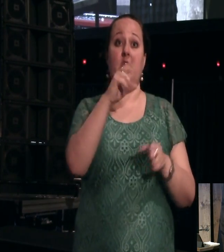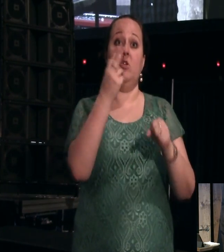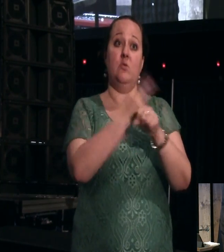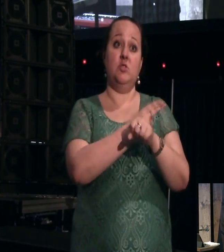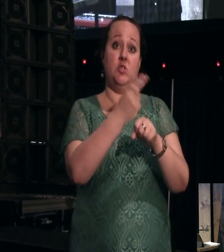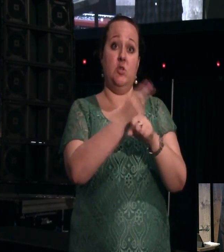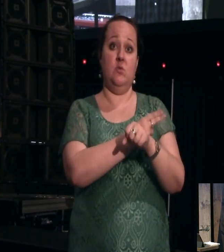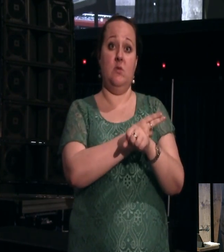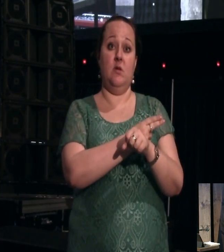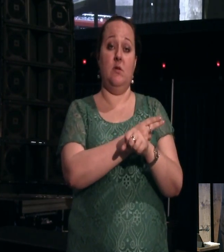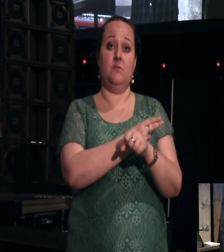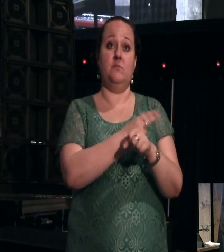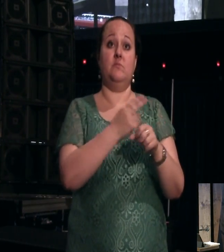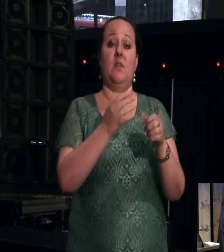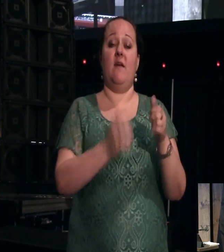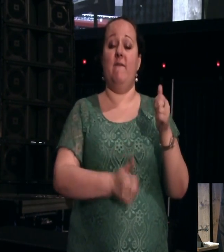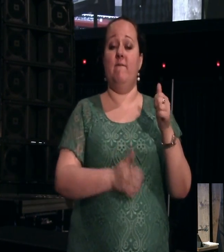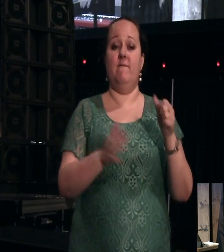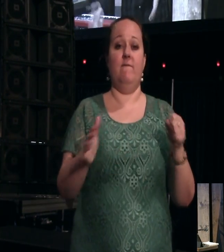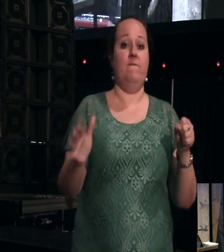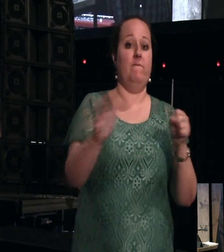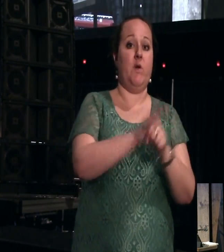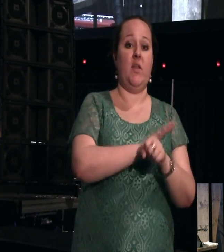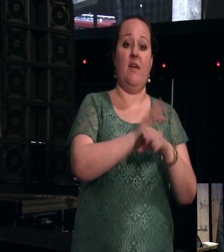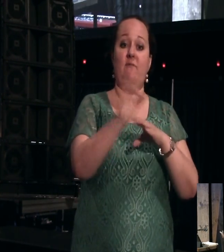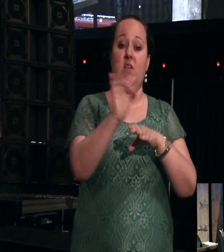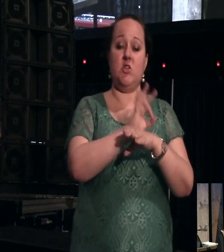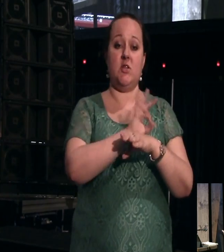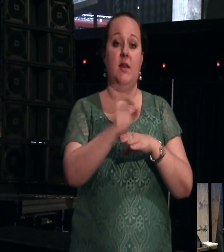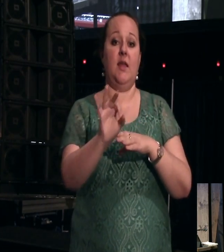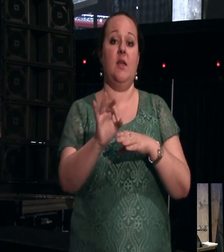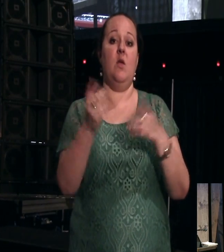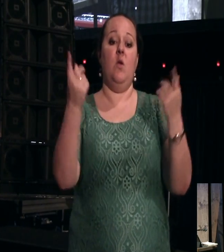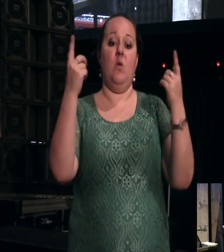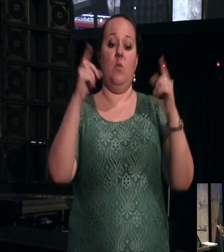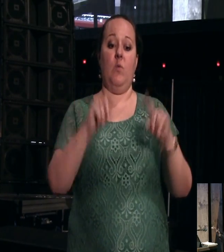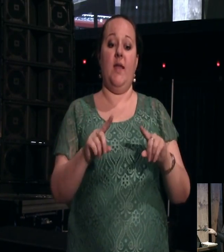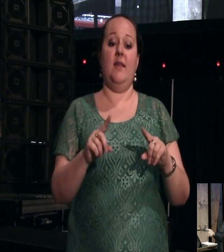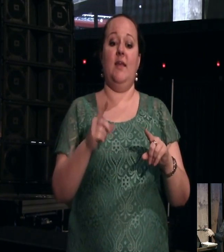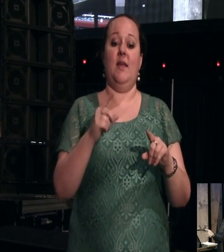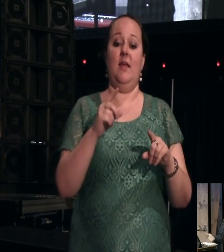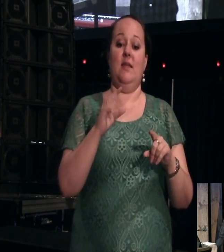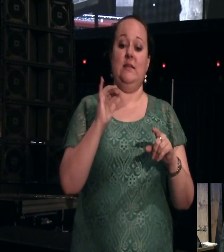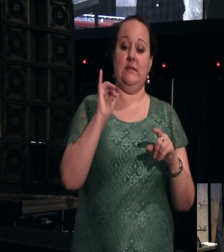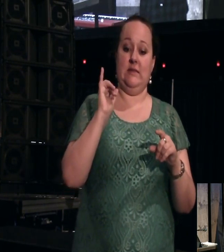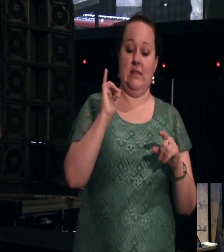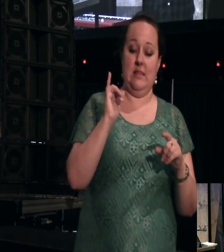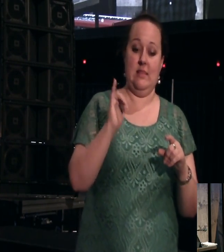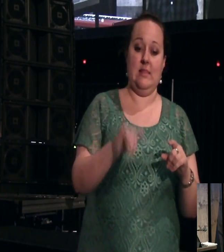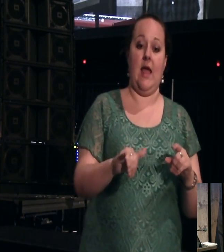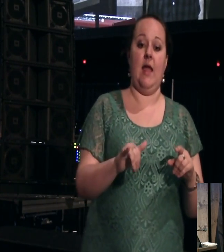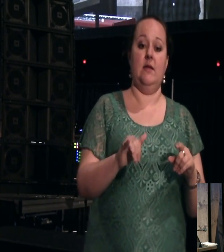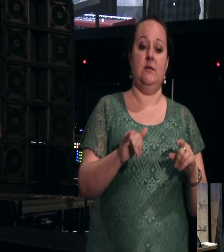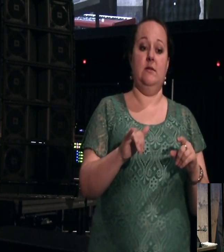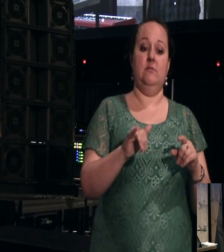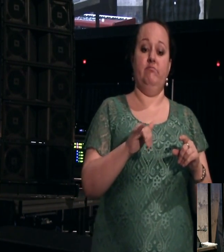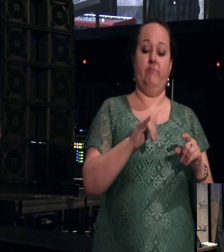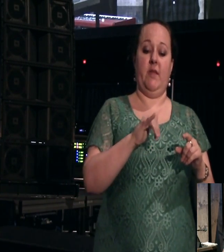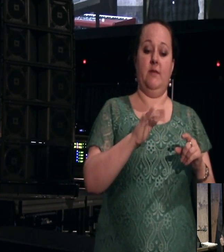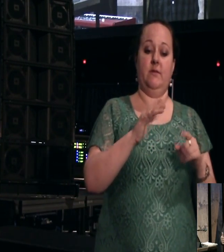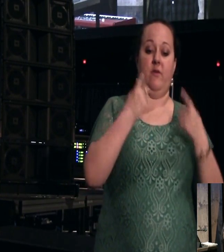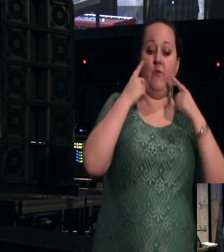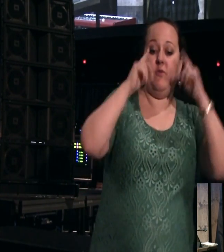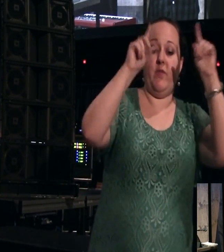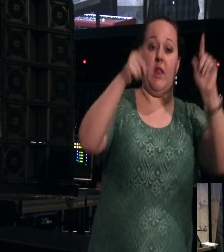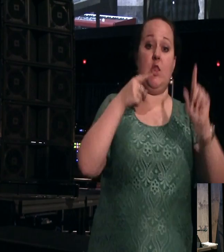doesn't change the fact that your iPhone will be most fully functioning and most fully alive when it is fulfilling the